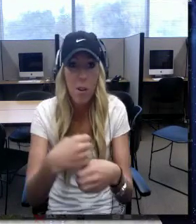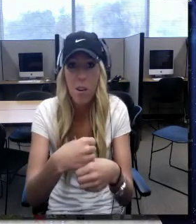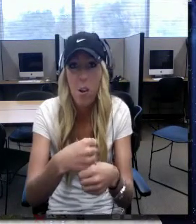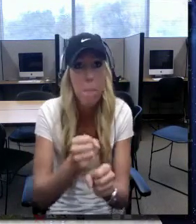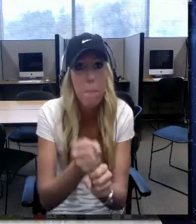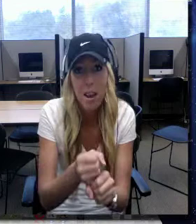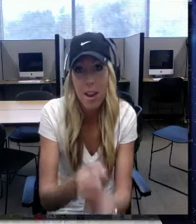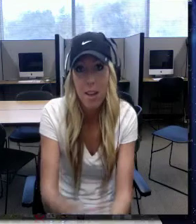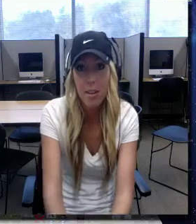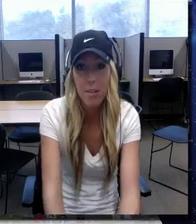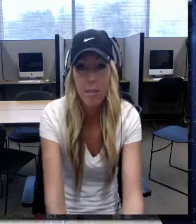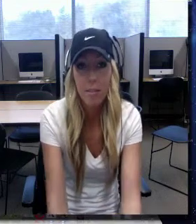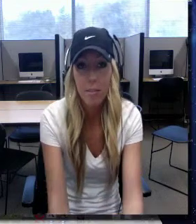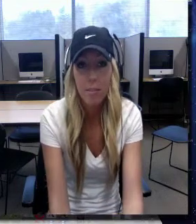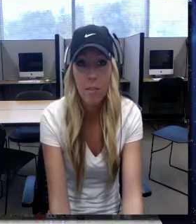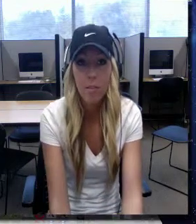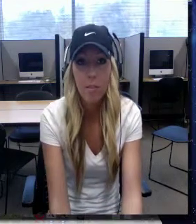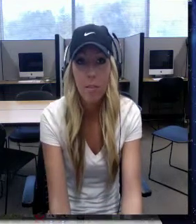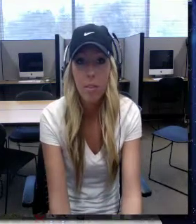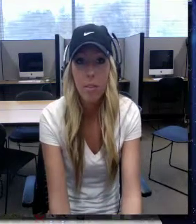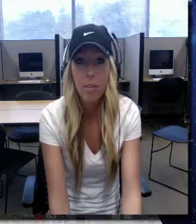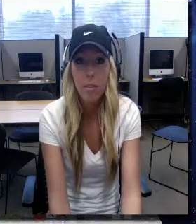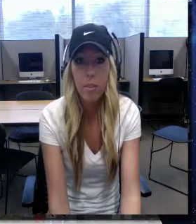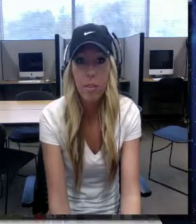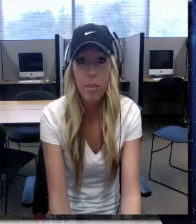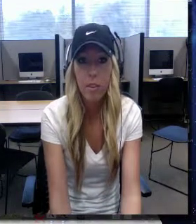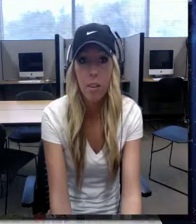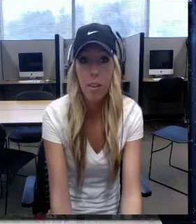They're configured as a sloop, which is one mast,